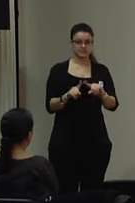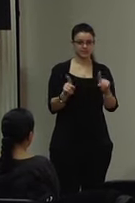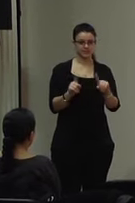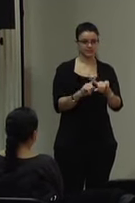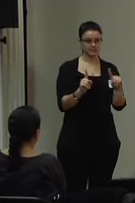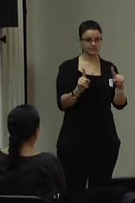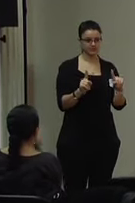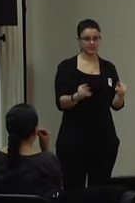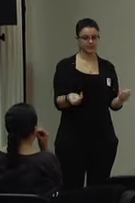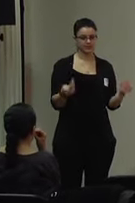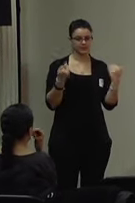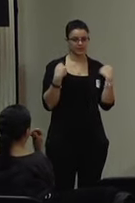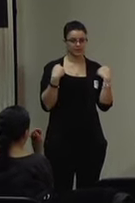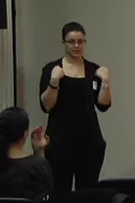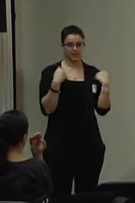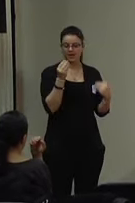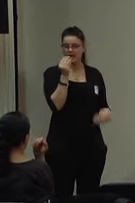lot of vegan-friendly options.